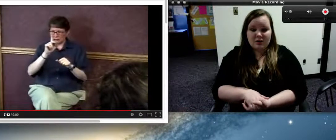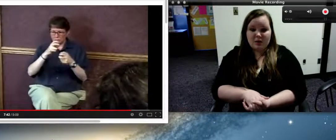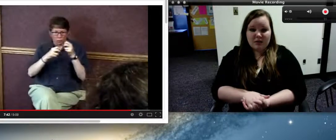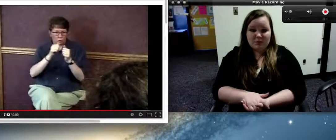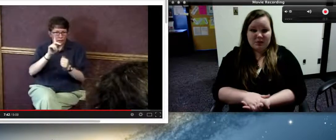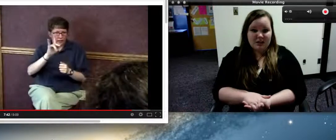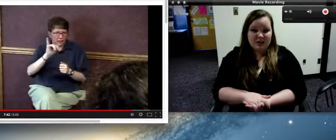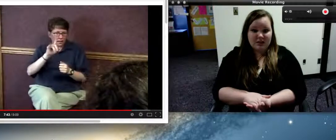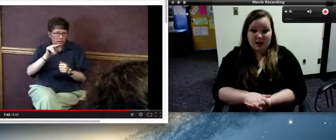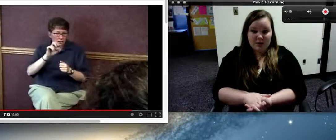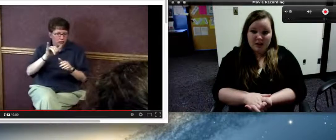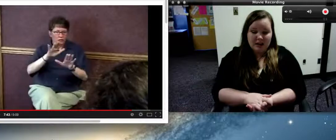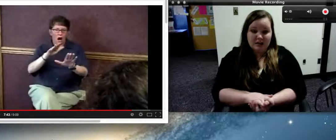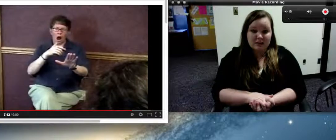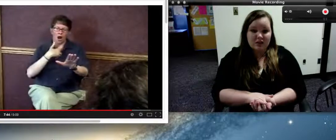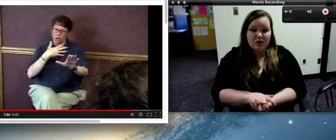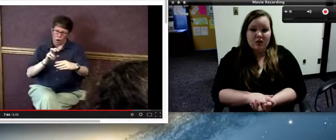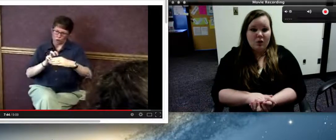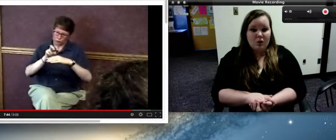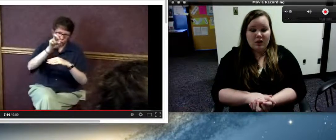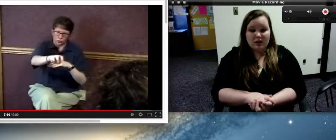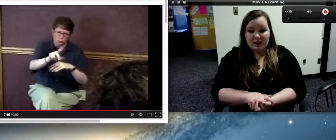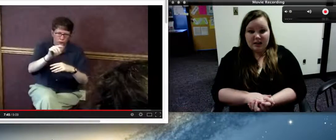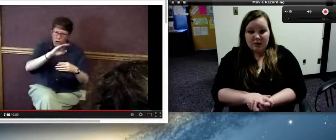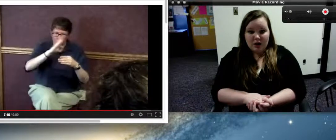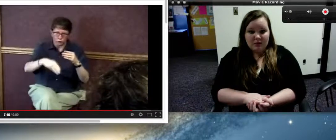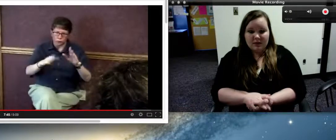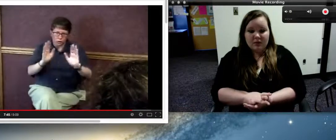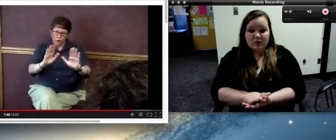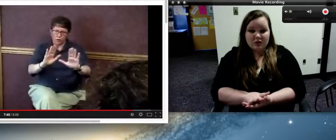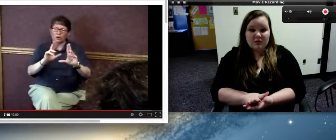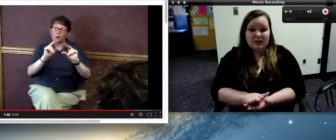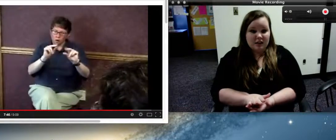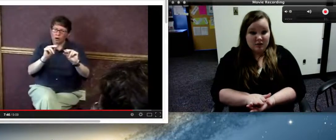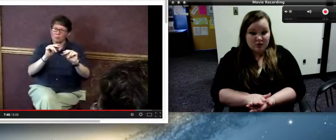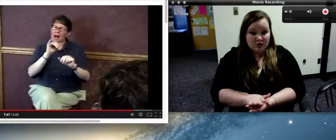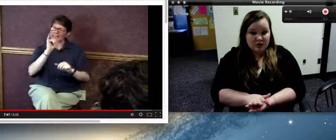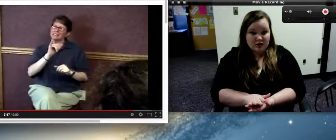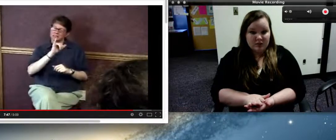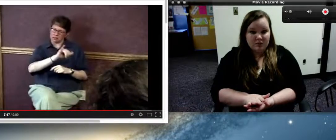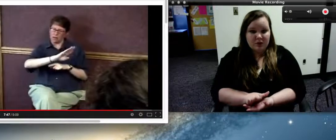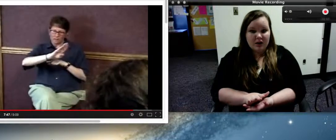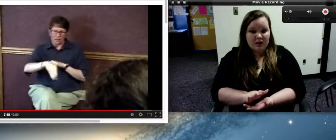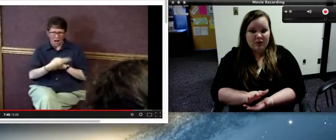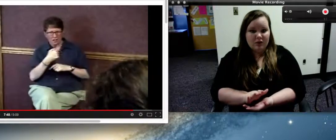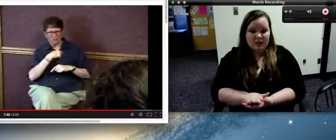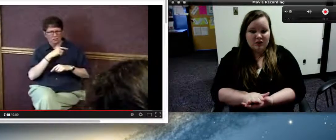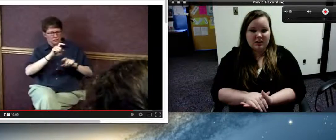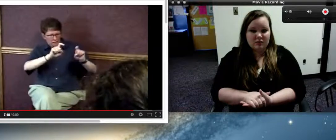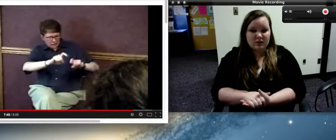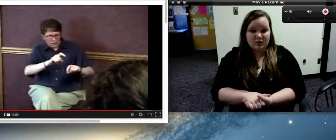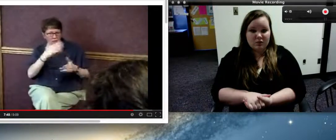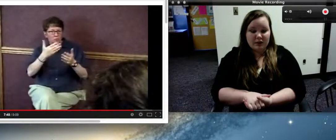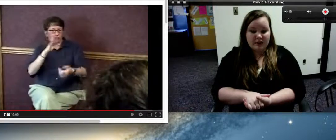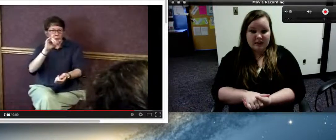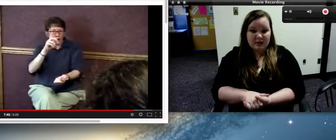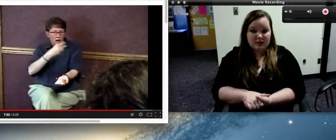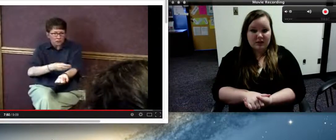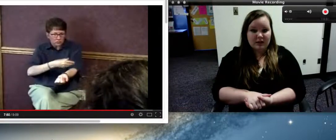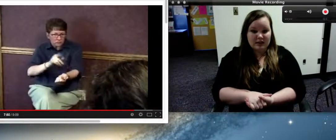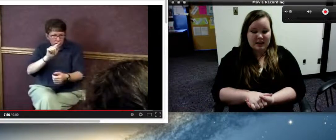that it could possibly be diabetes or kidney problems. I don't want to jump to any conclusions, but we just need to rule